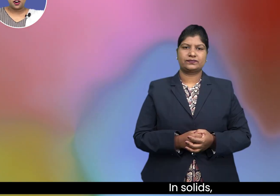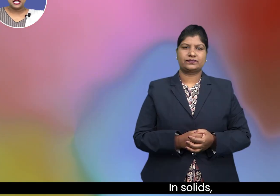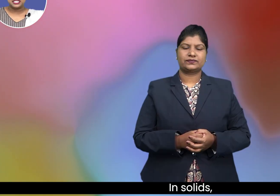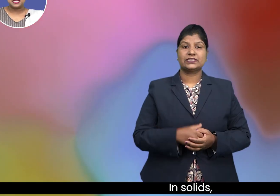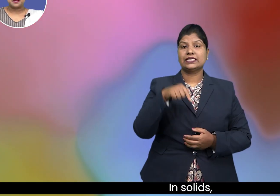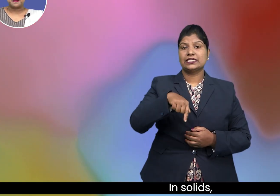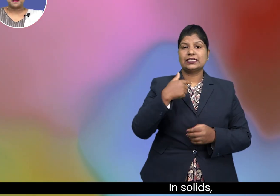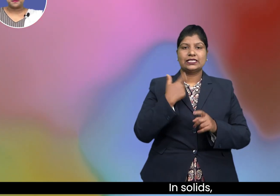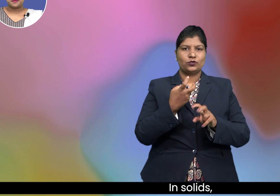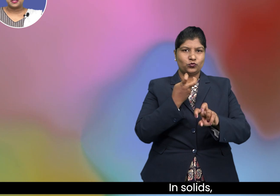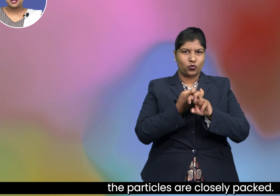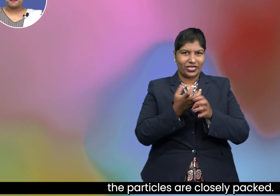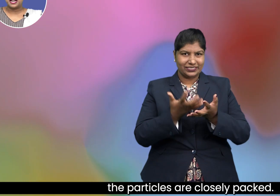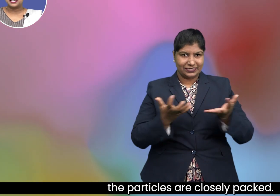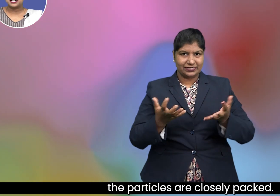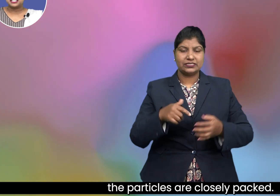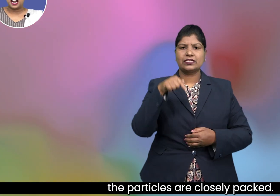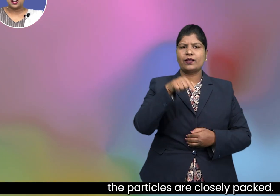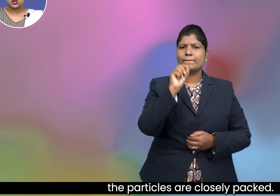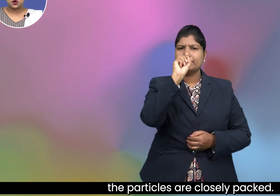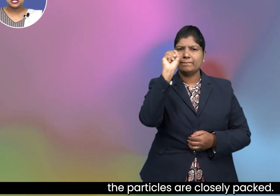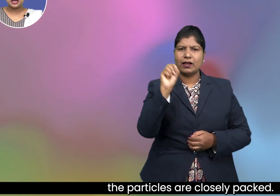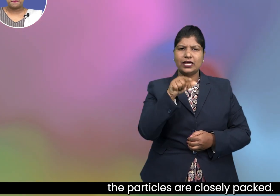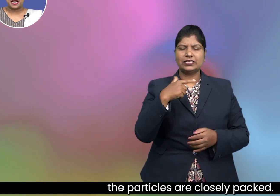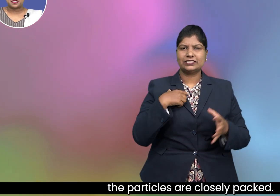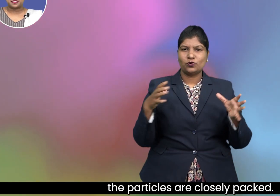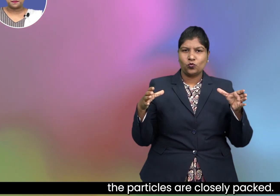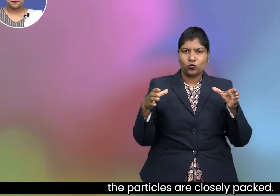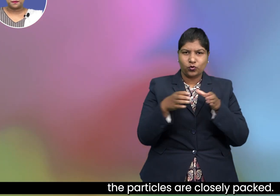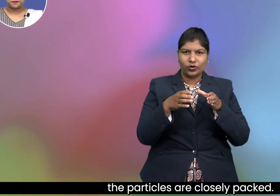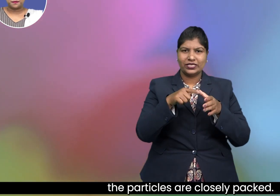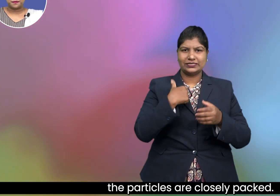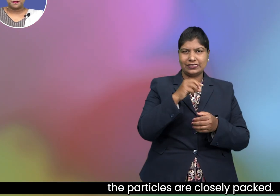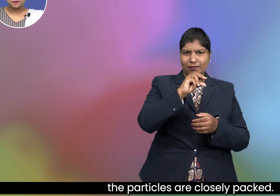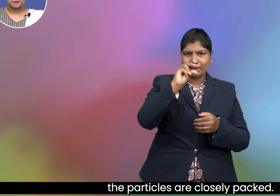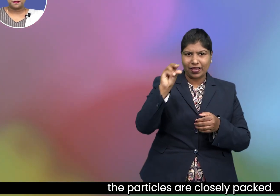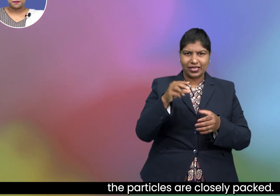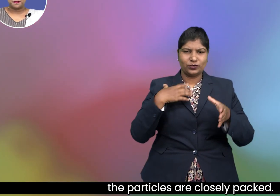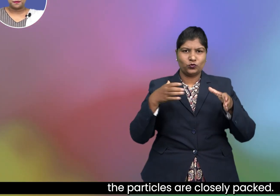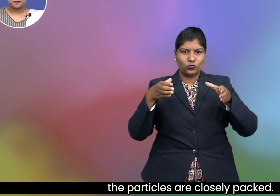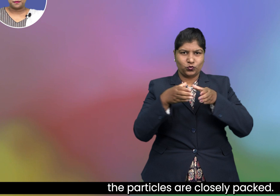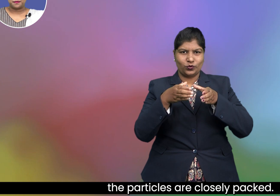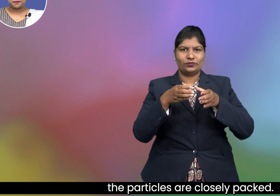In solids, the particles are closely packed.